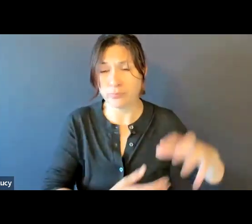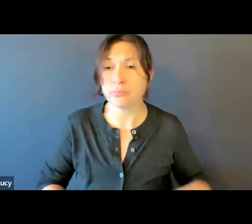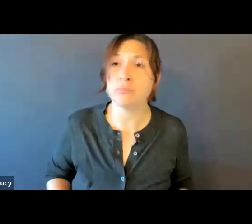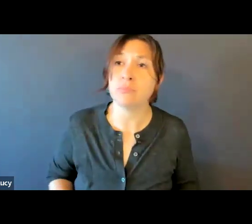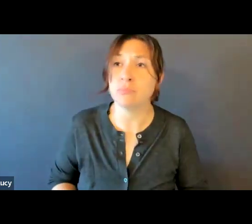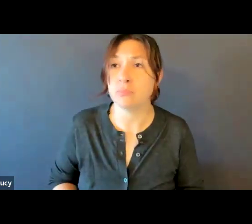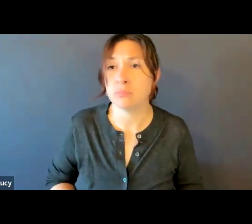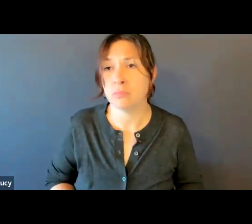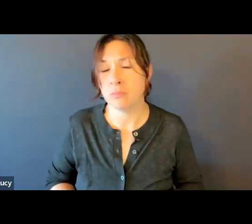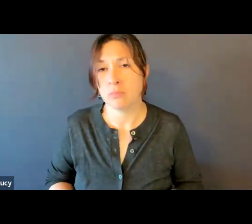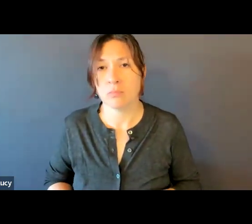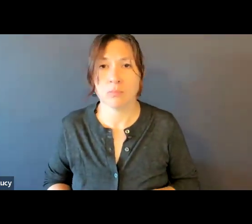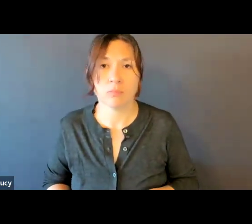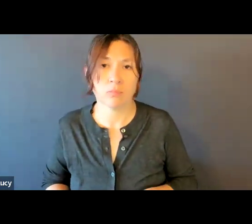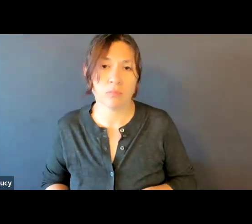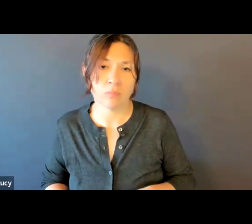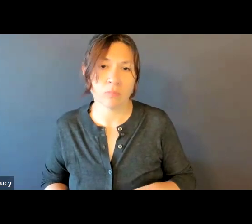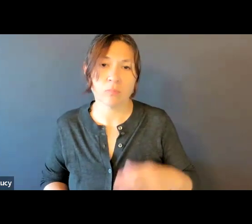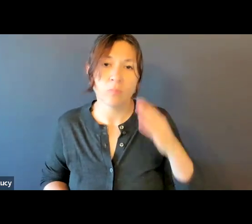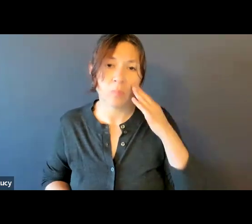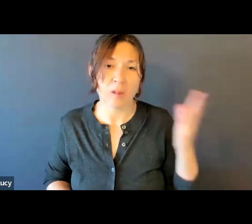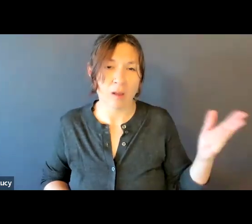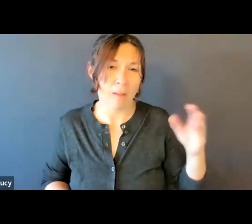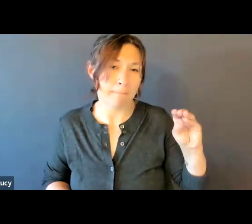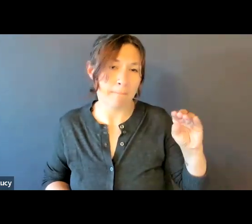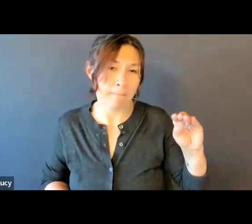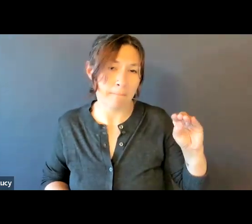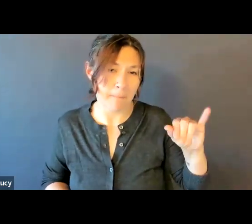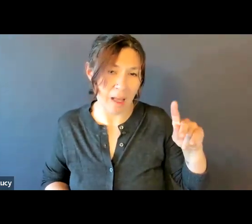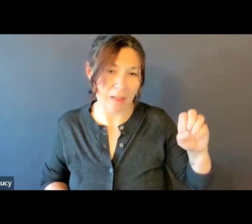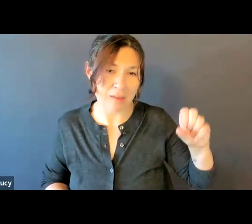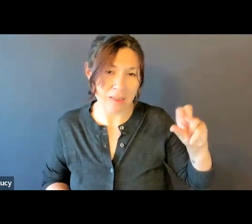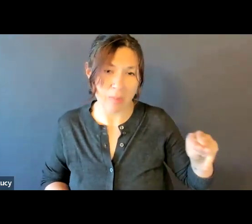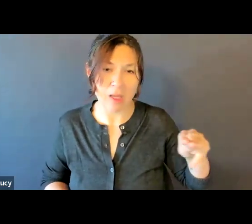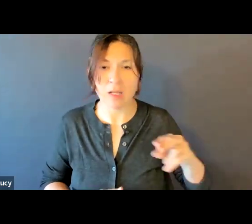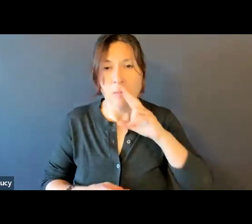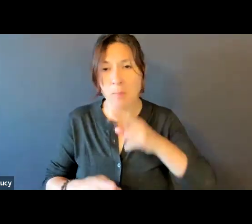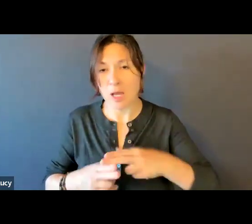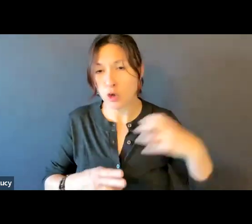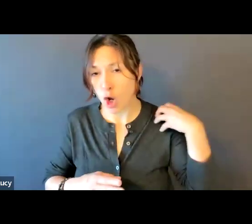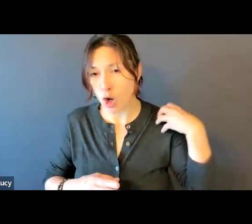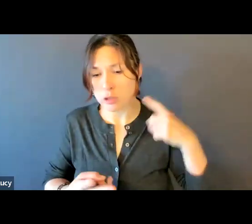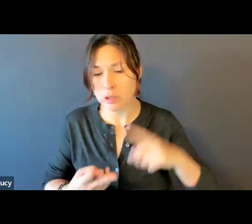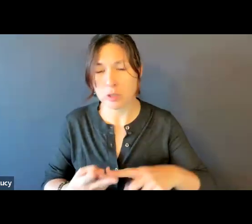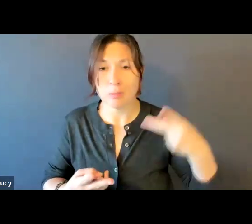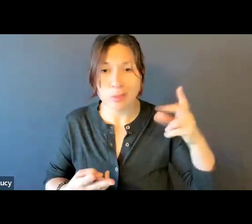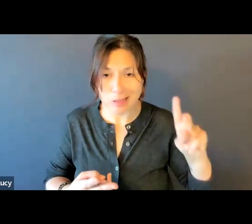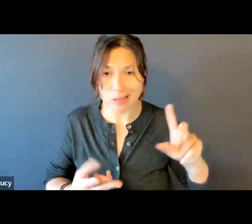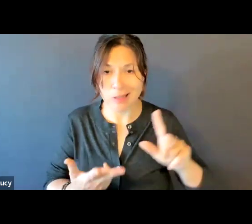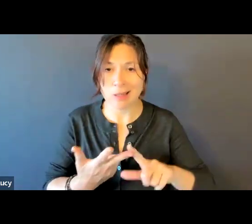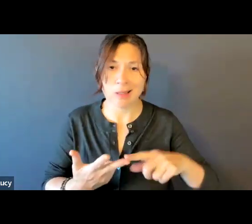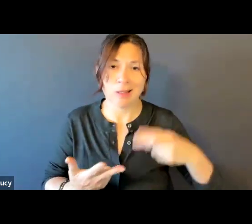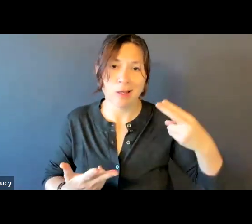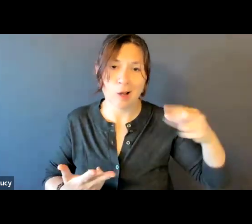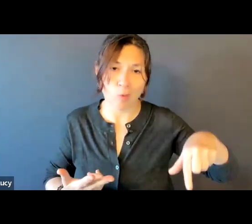Mrs. Saban has talked about is coaching, professional development, high quality materials, and even potentially